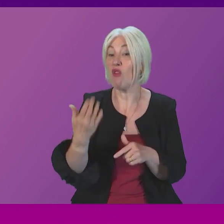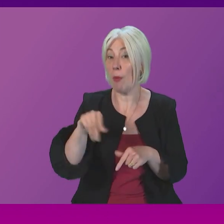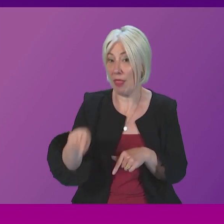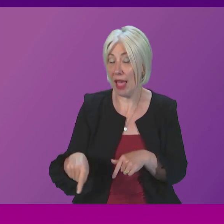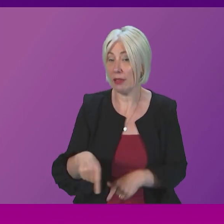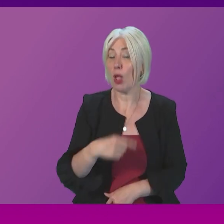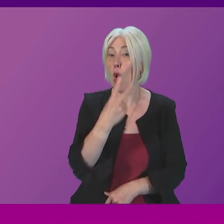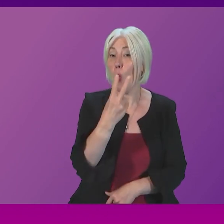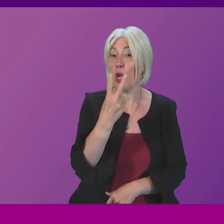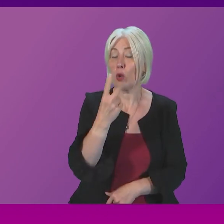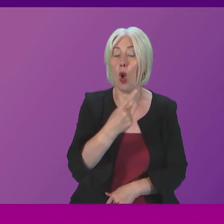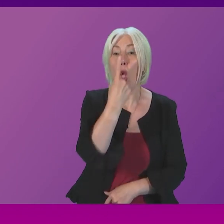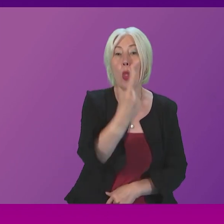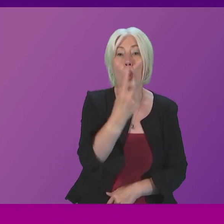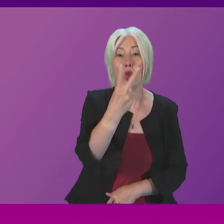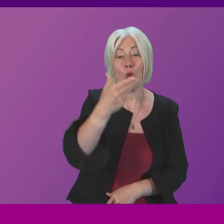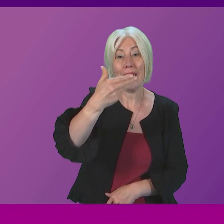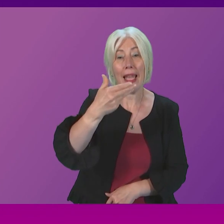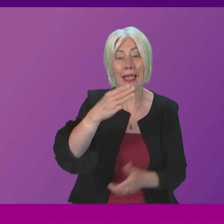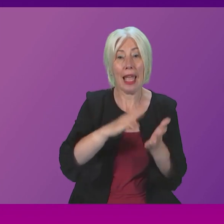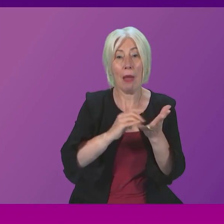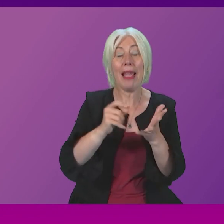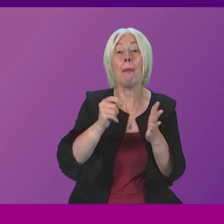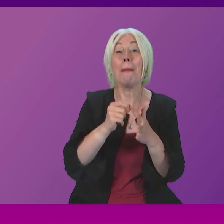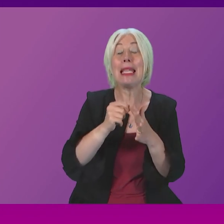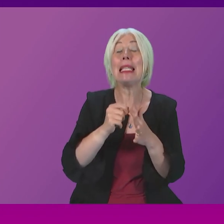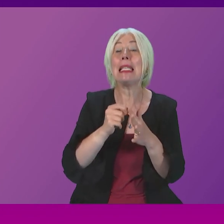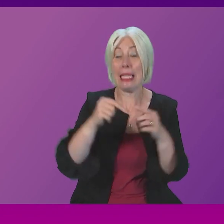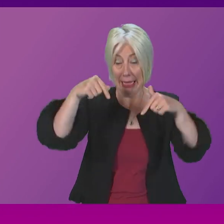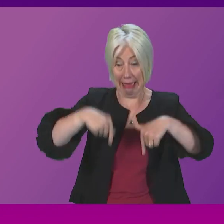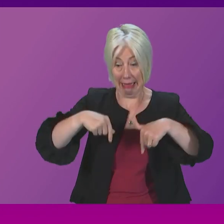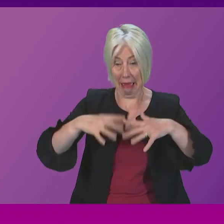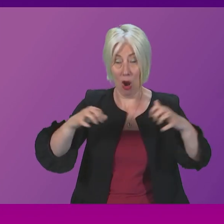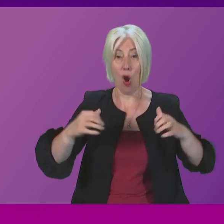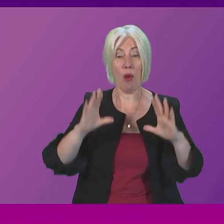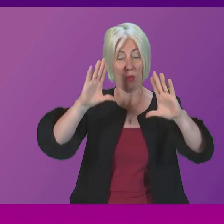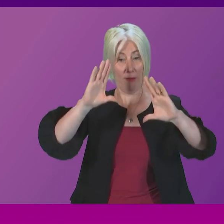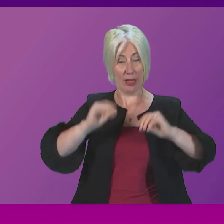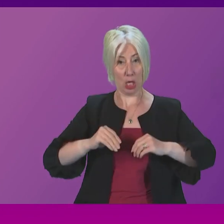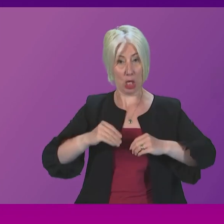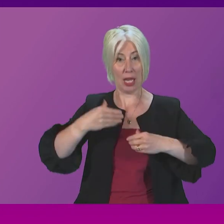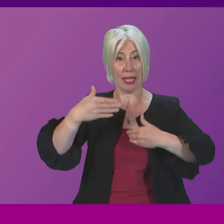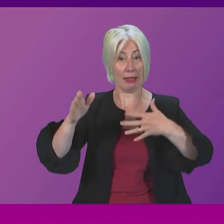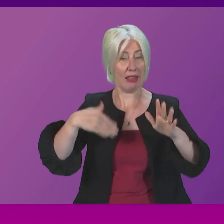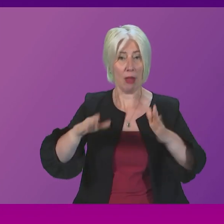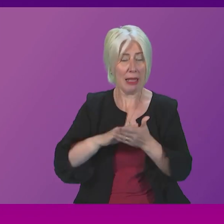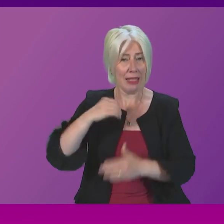129 MSPs that are elected to this place, when we leave at the end of our term, we are not